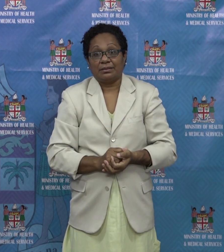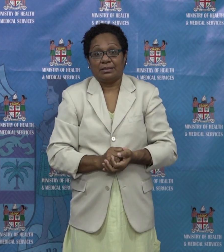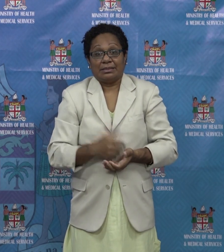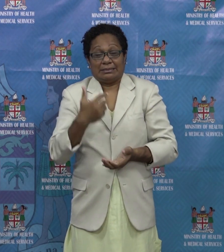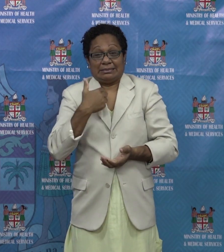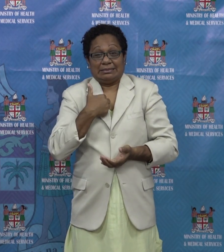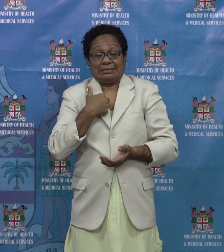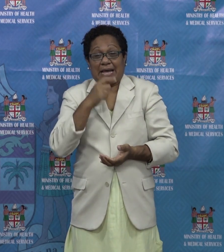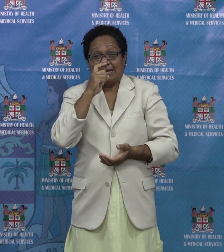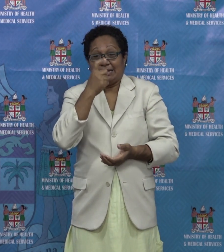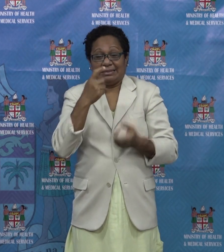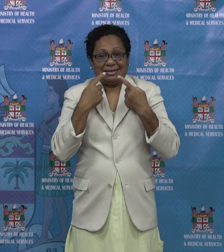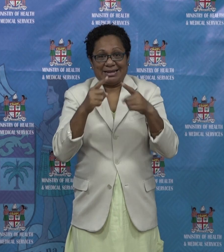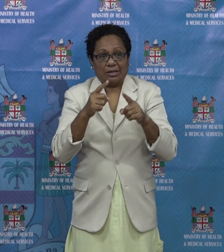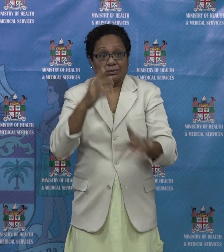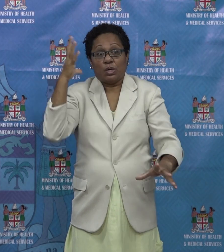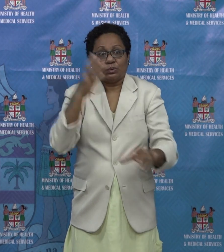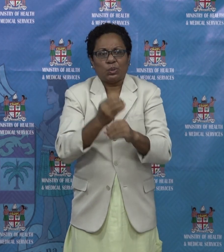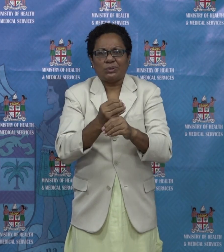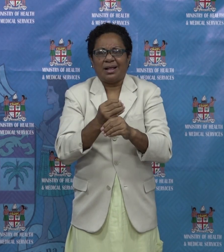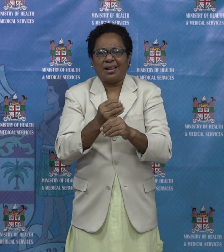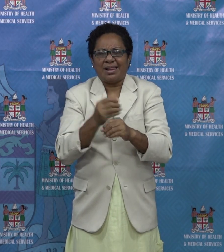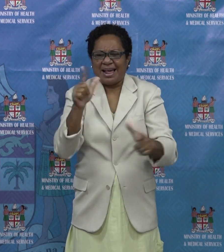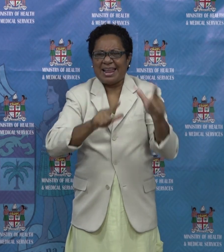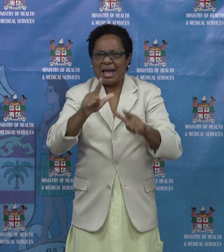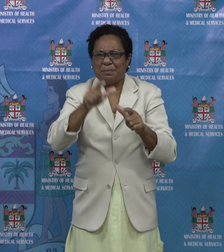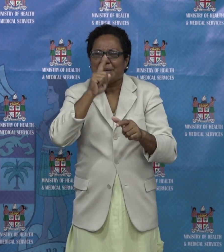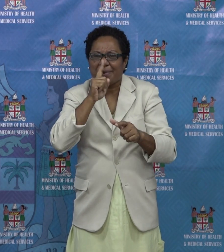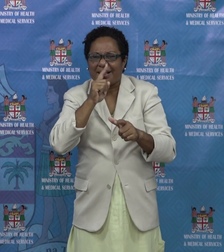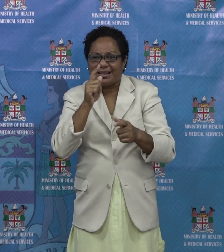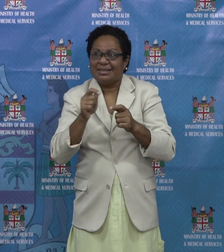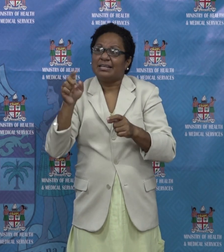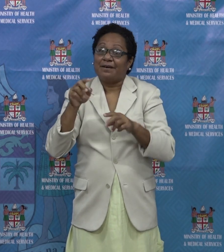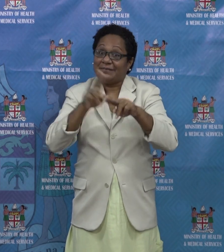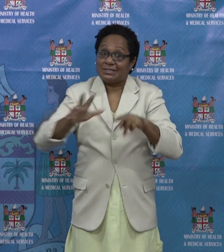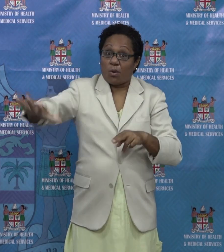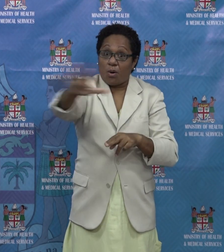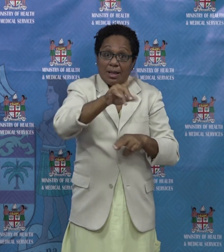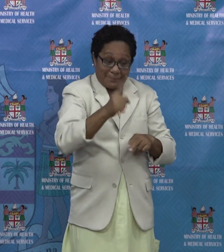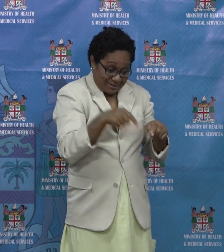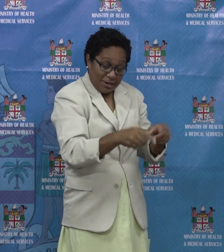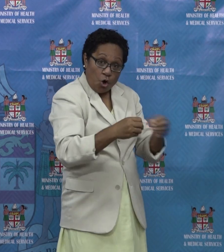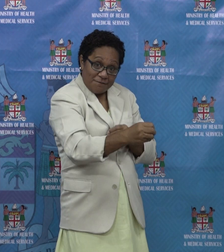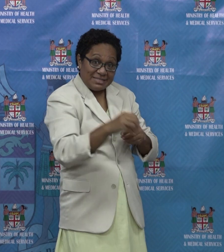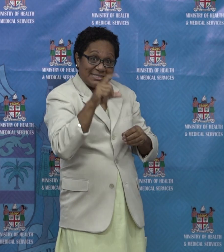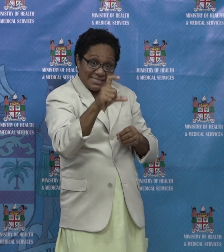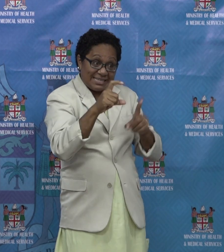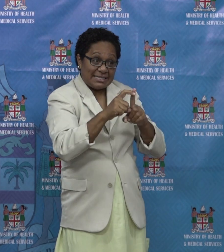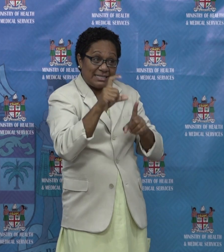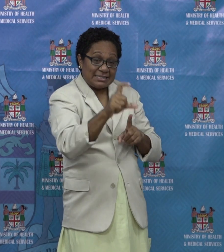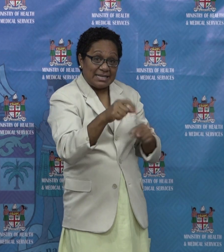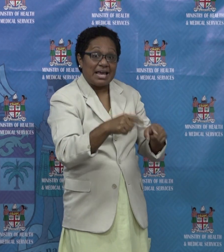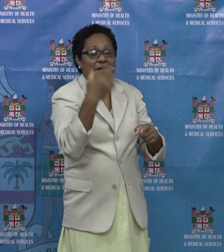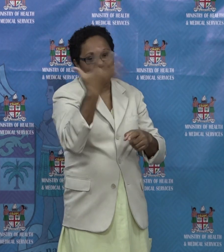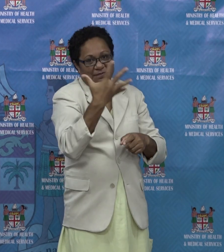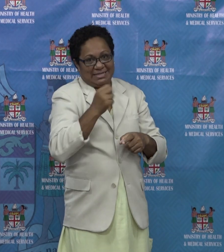lab staff we have in total across the whole country, but at Fiji CDC currently we have 15